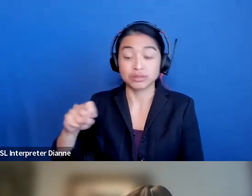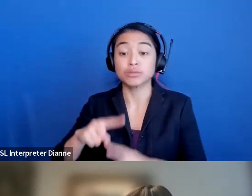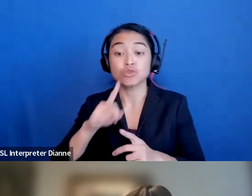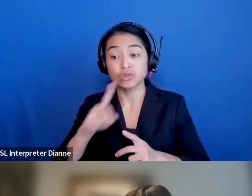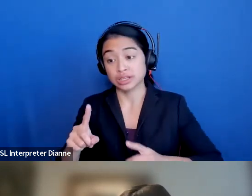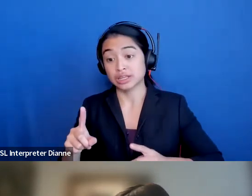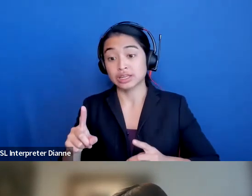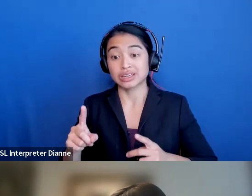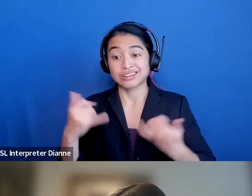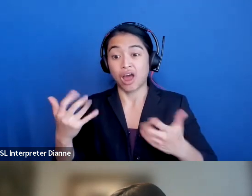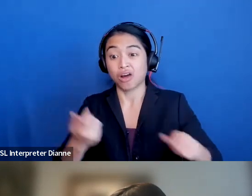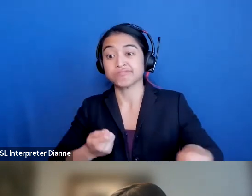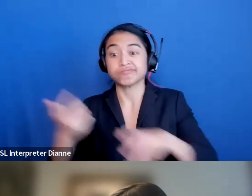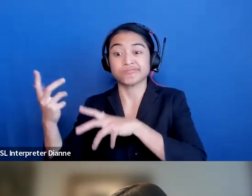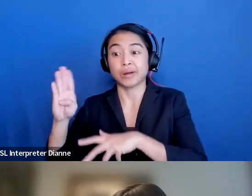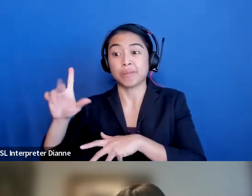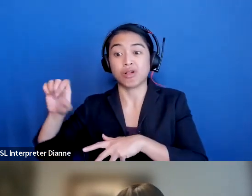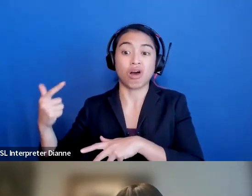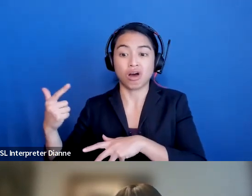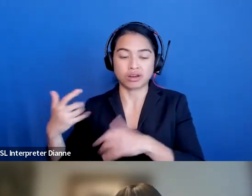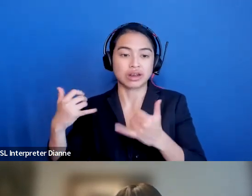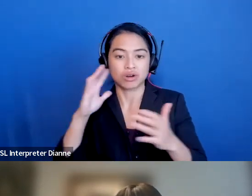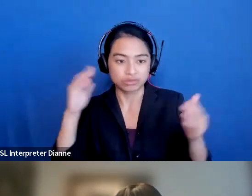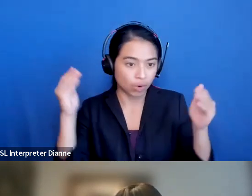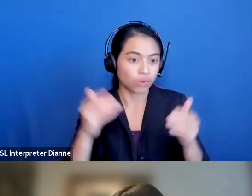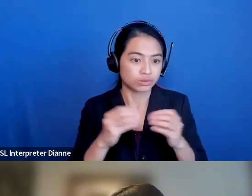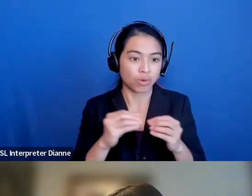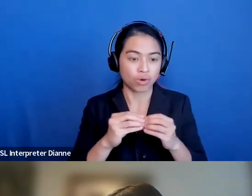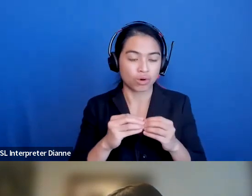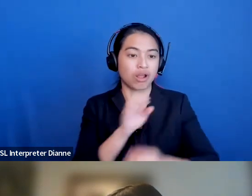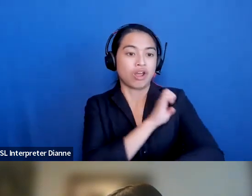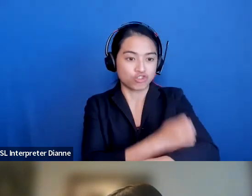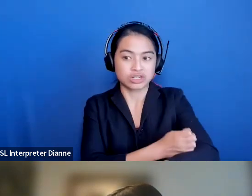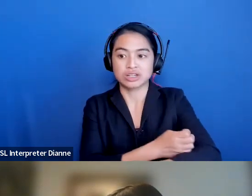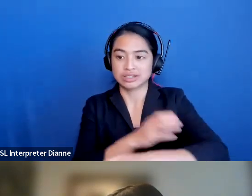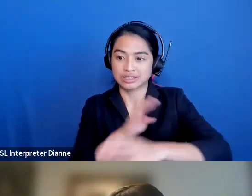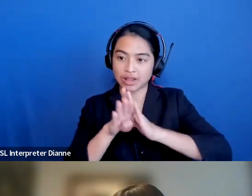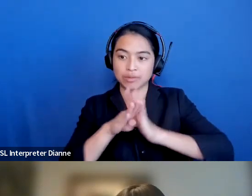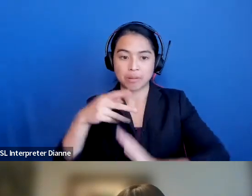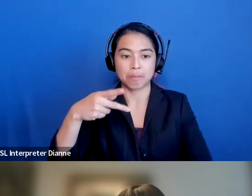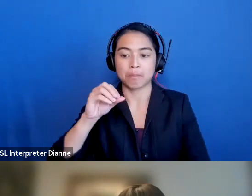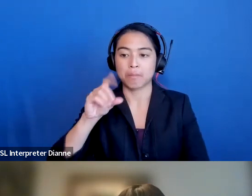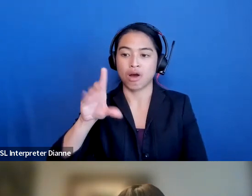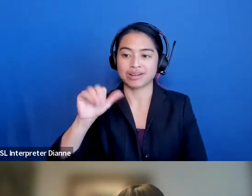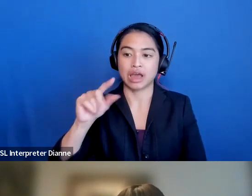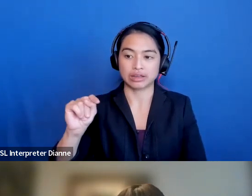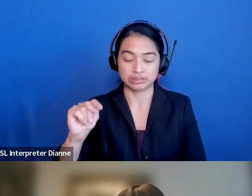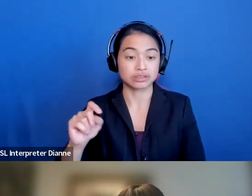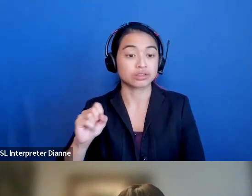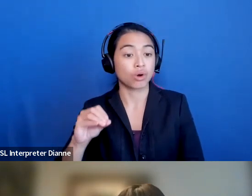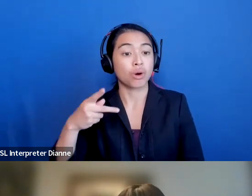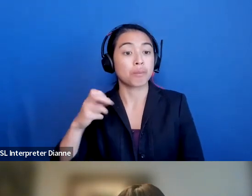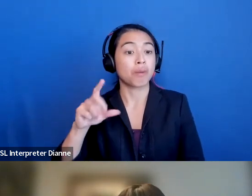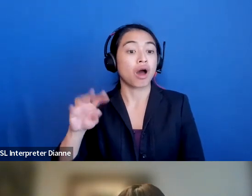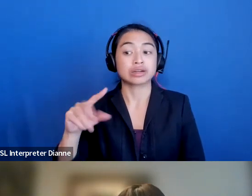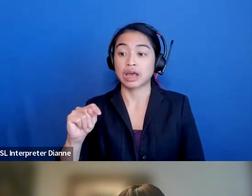did away with the blogs and we have a more focused energy on developing podcasts. Some of the podcasts that